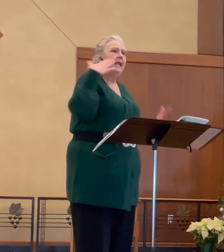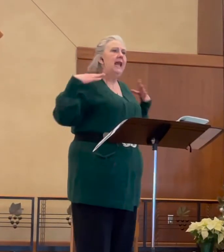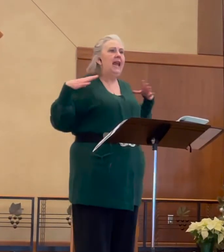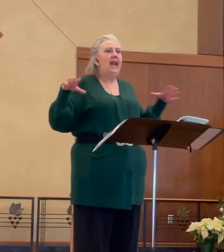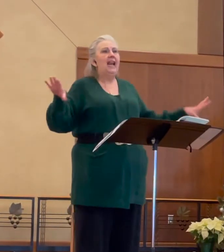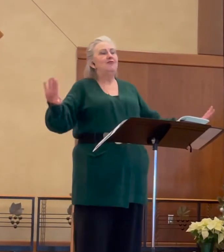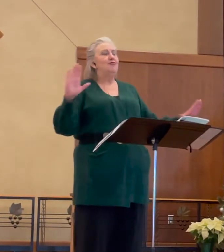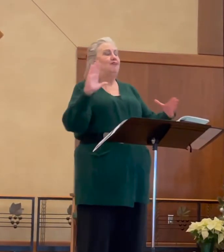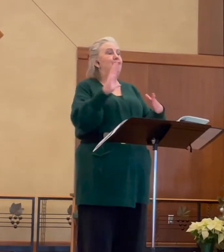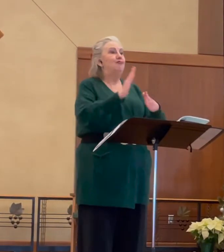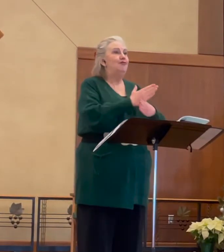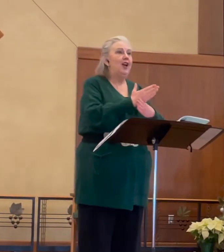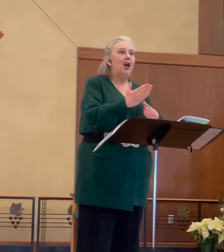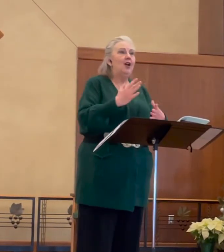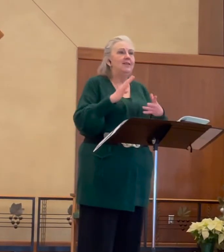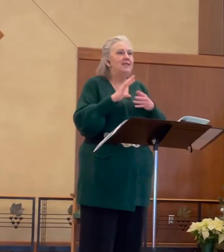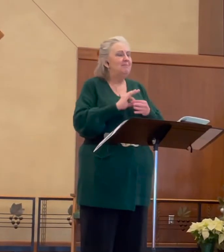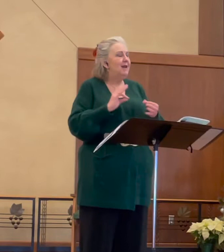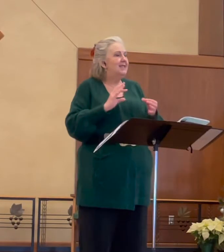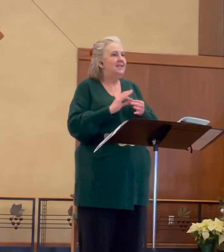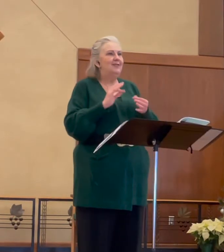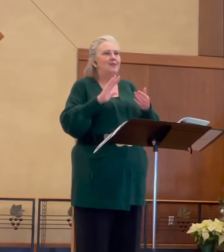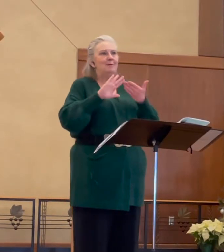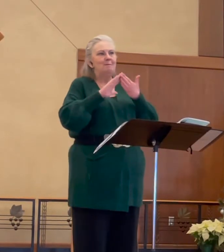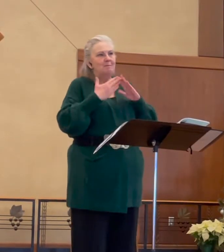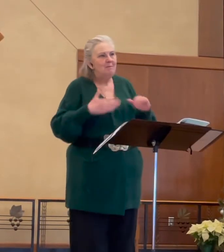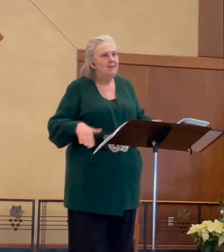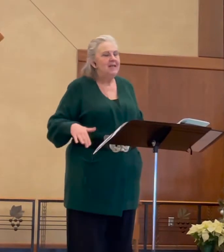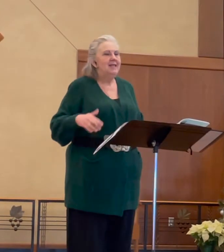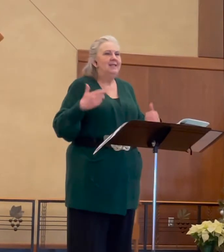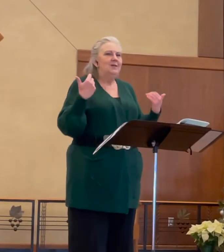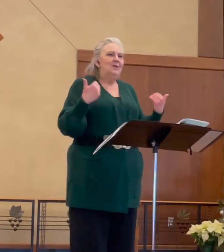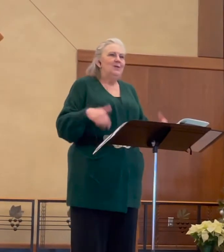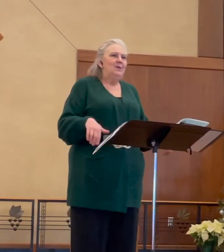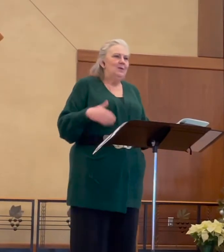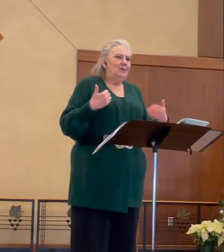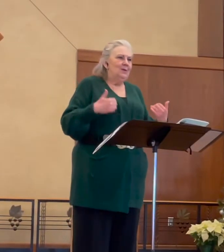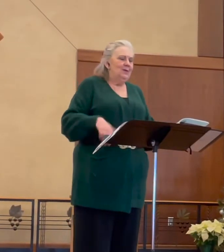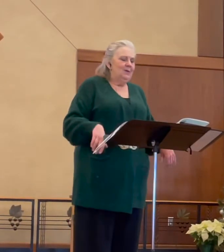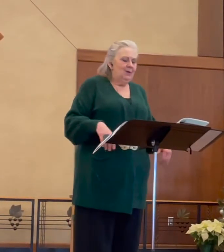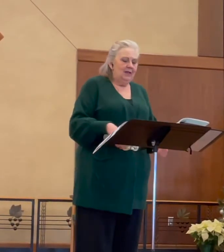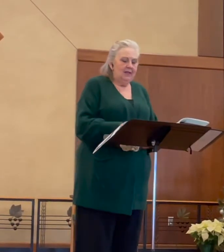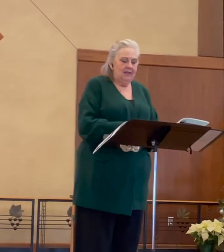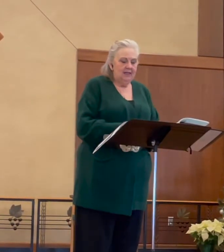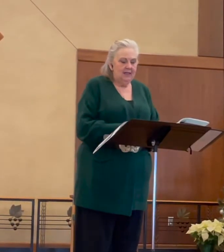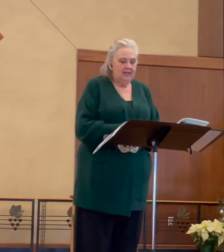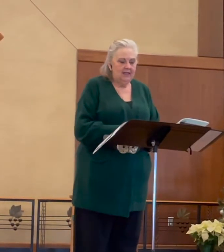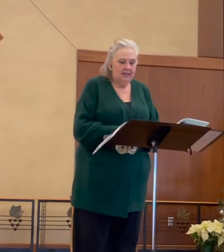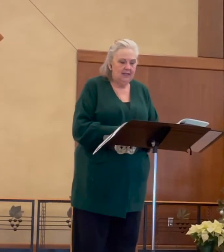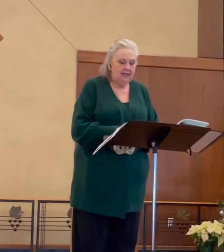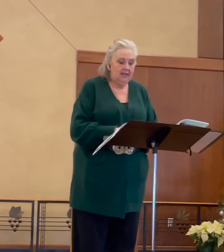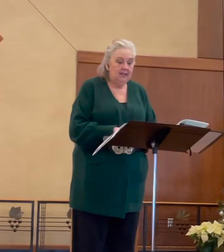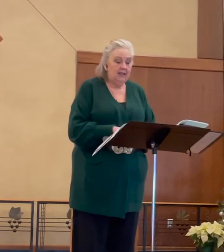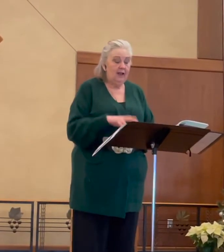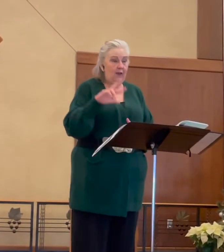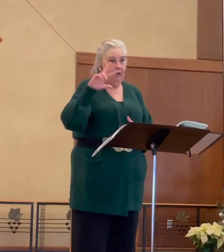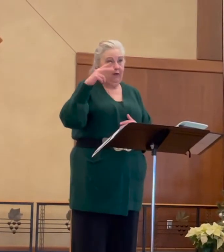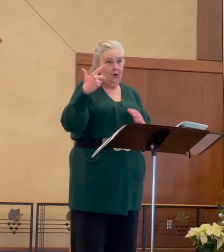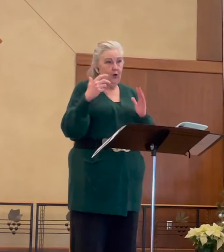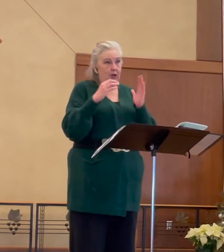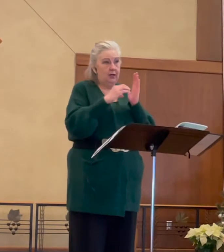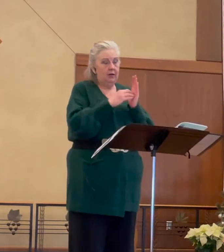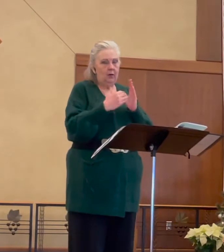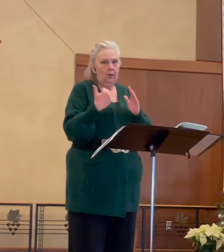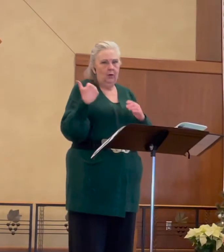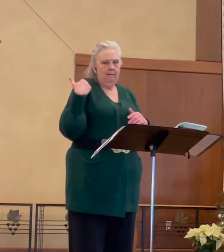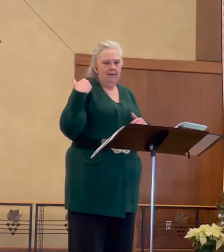share this message of peace and goodwill. And then we get to verse 3, which is another